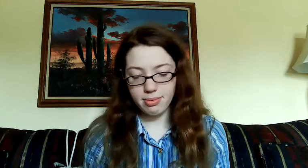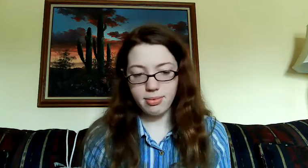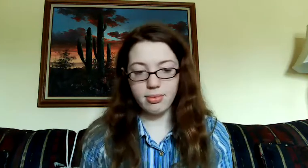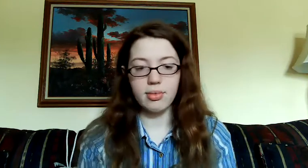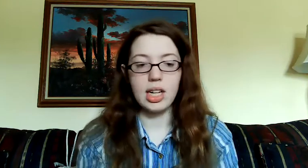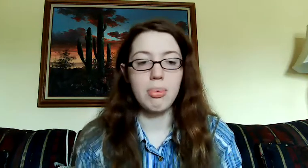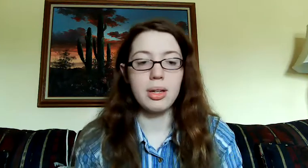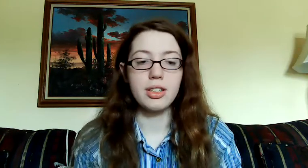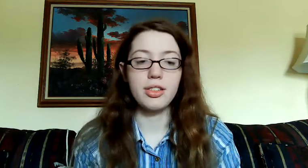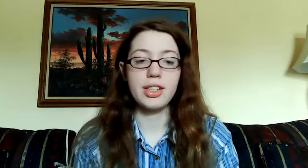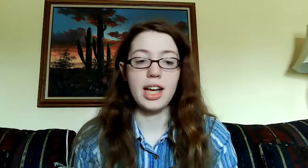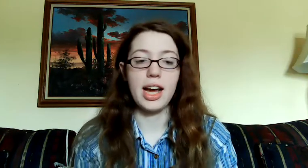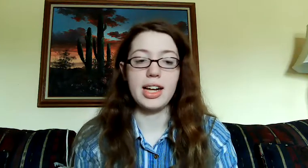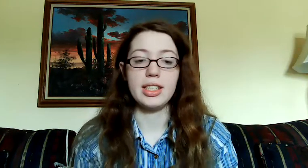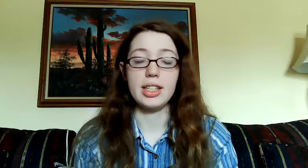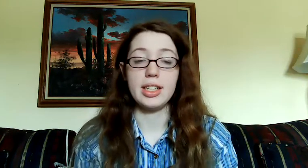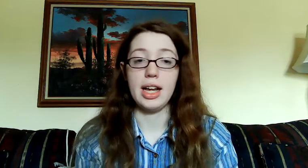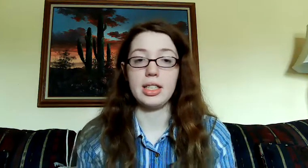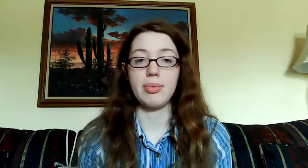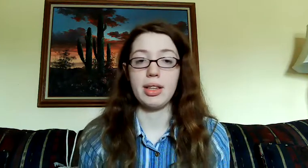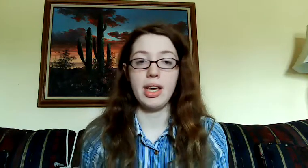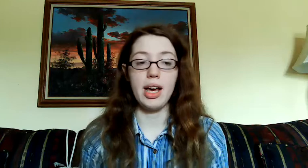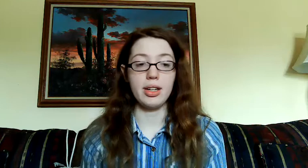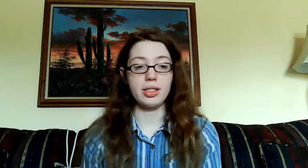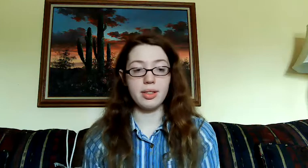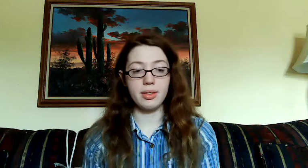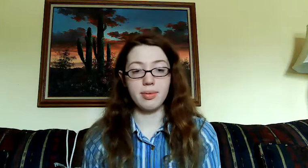Now I'll put those 3 signs into a sentence with the others.